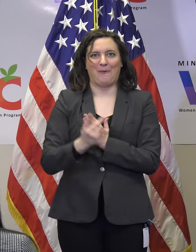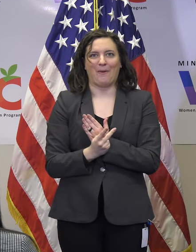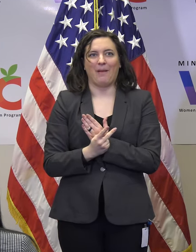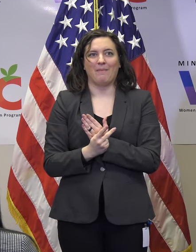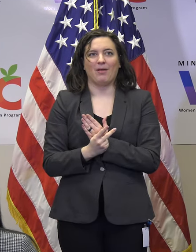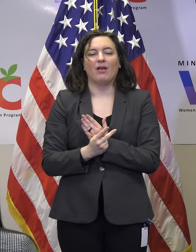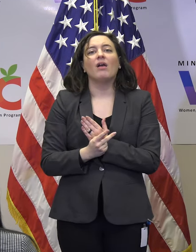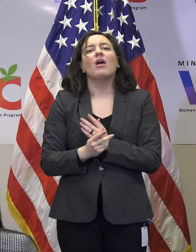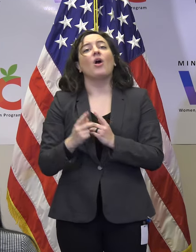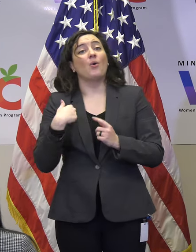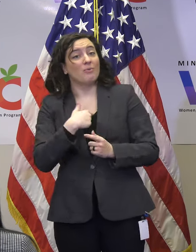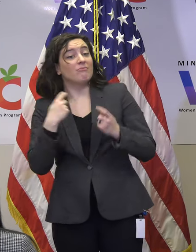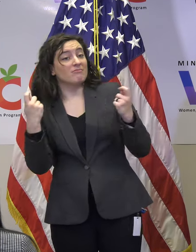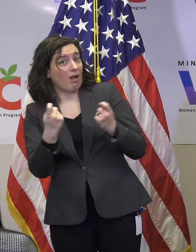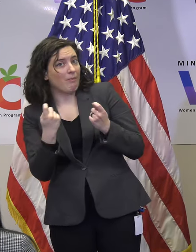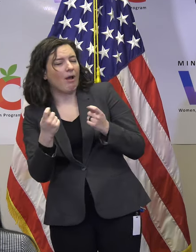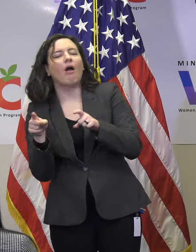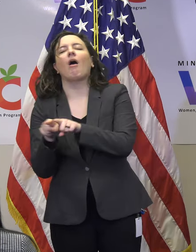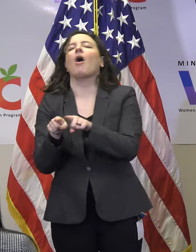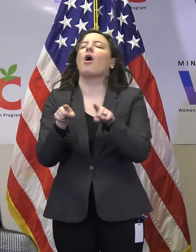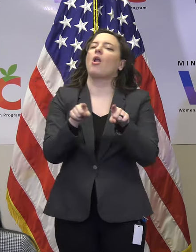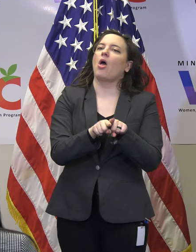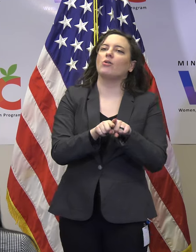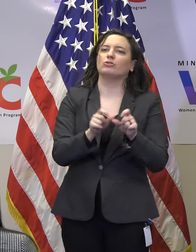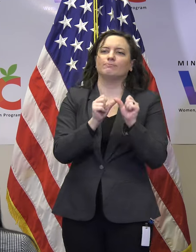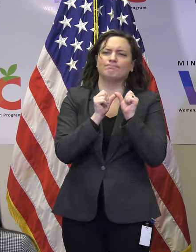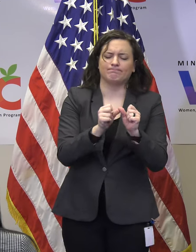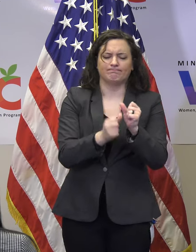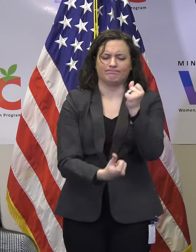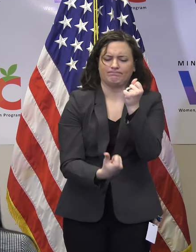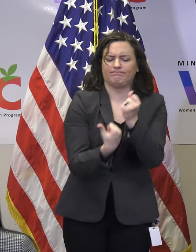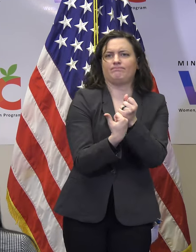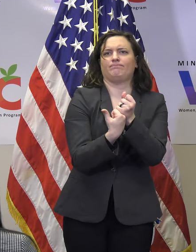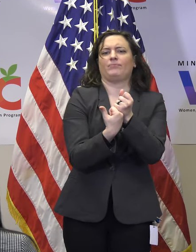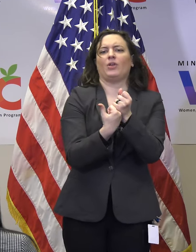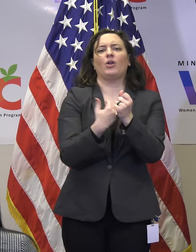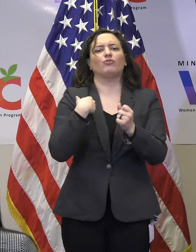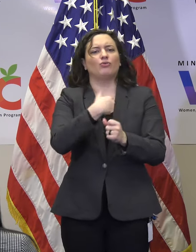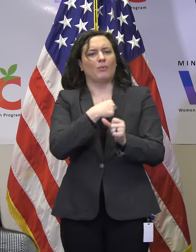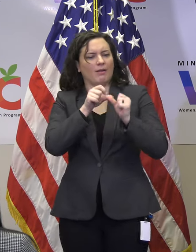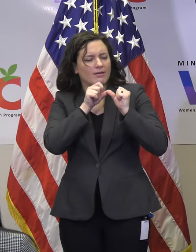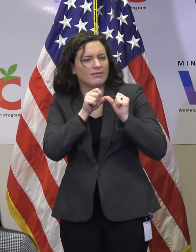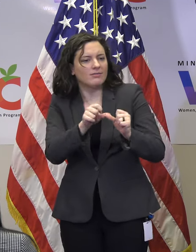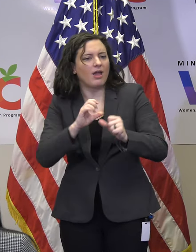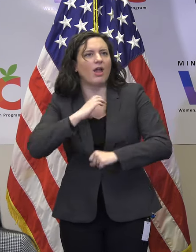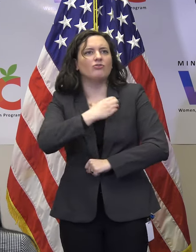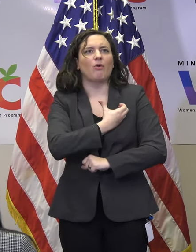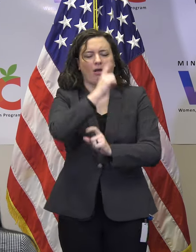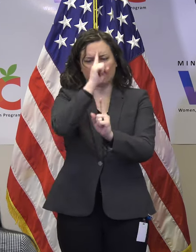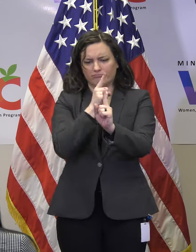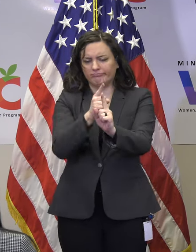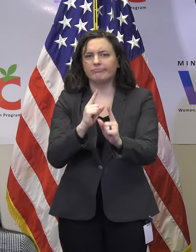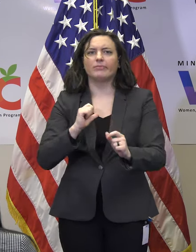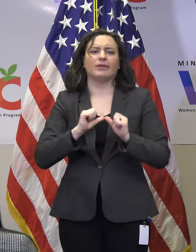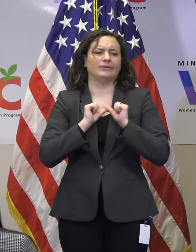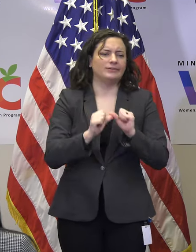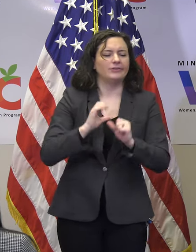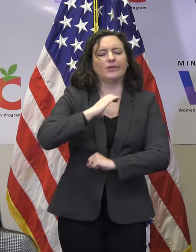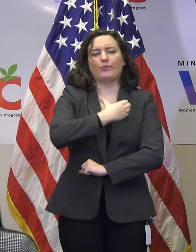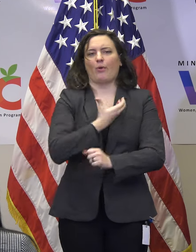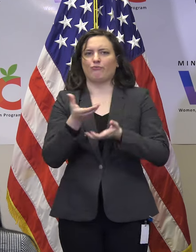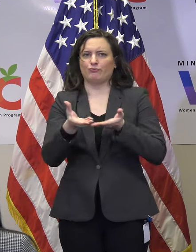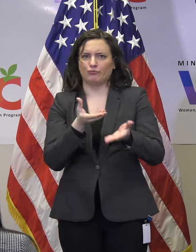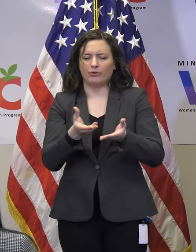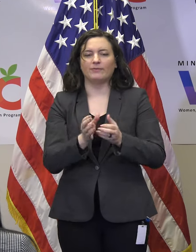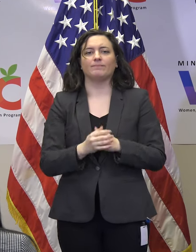keep WIC strong and the importance of full funding so that we can continue our mission and service to families. It's